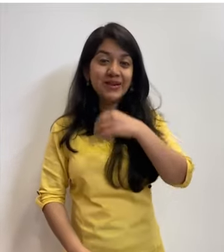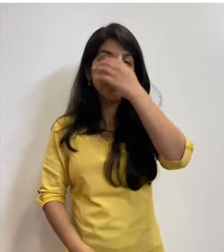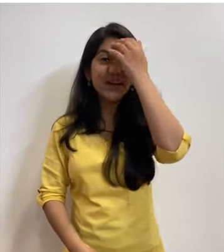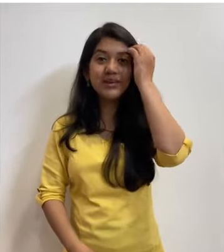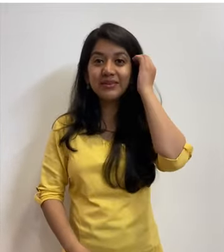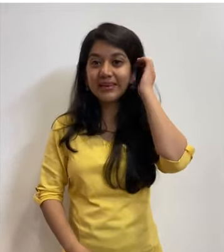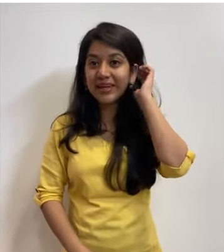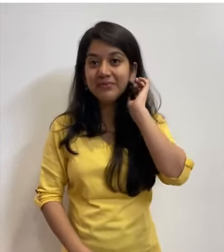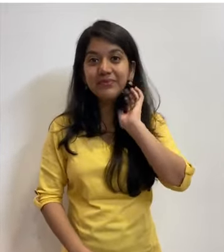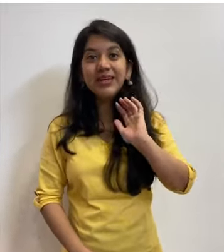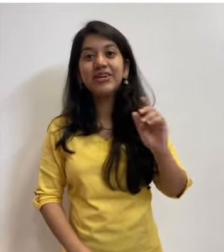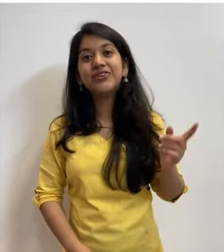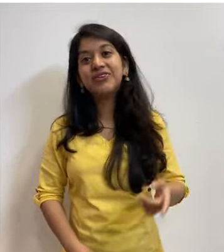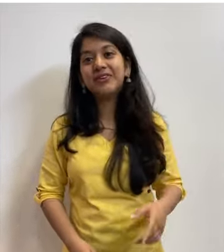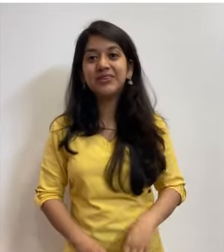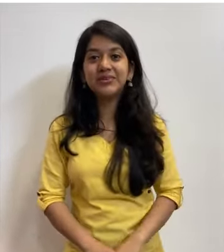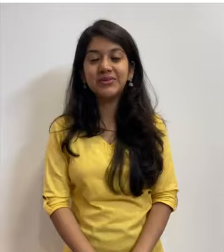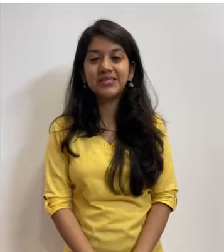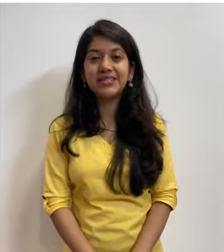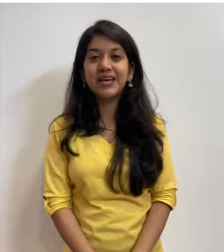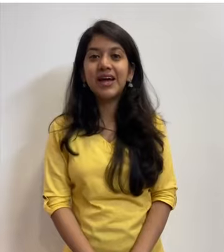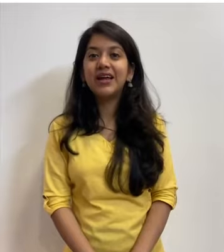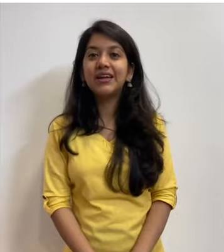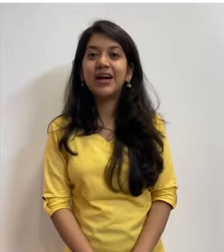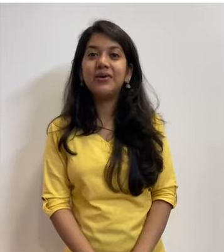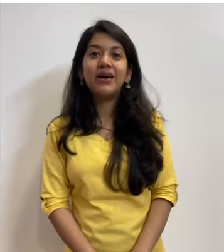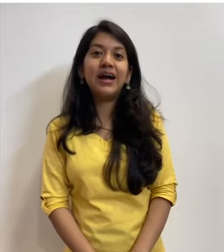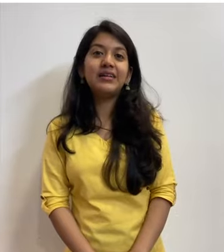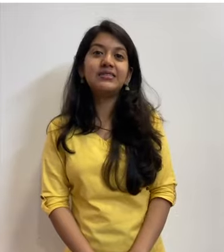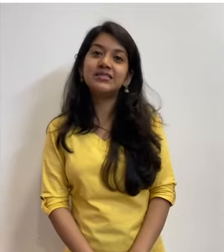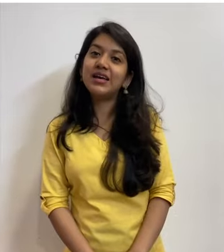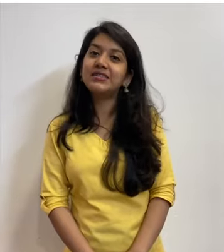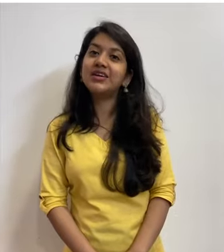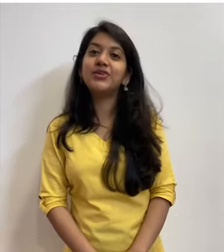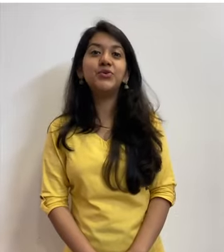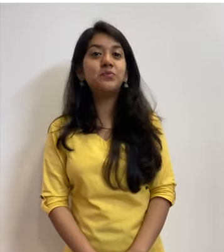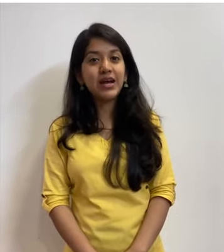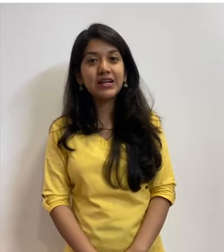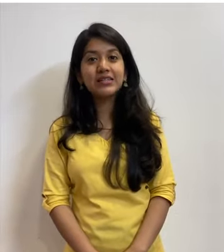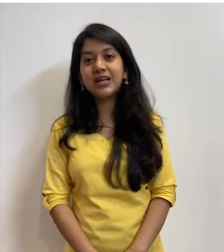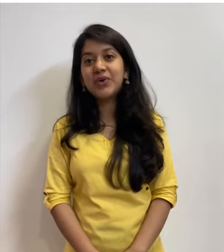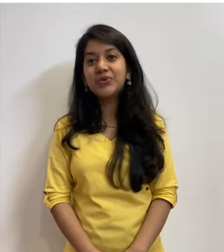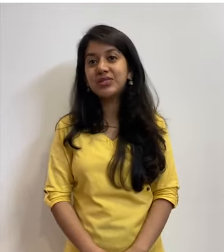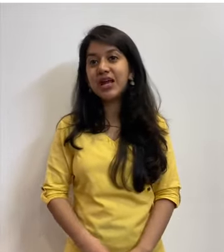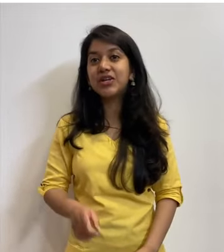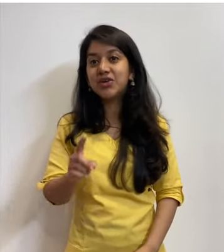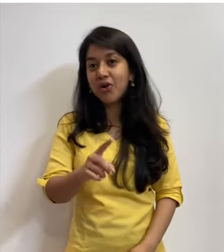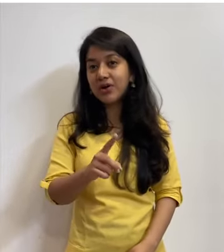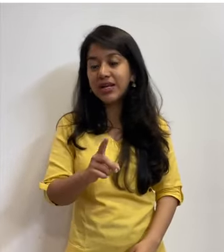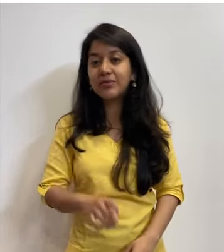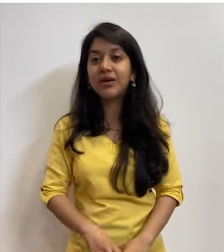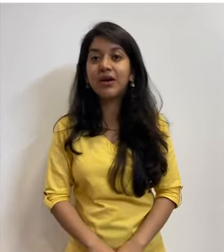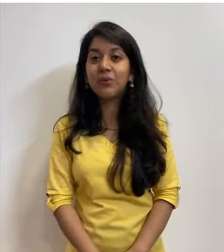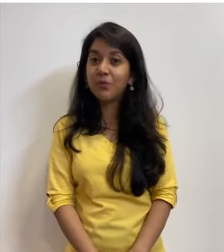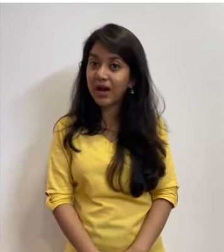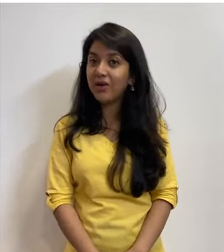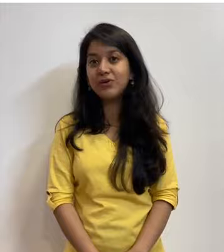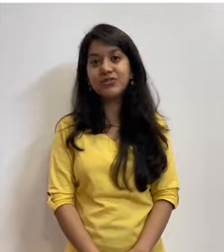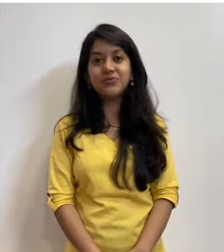my name during the quiz. Now I'll suggest that you practice how to sign your name while also